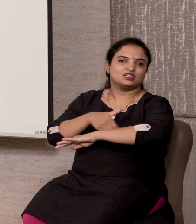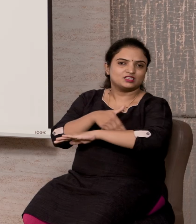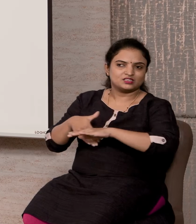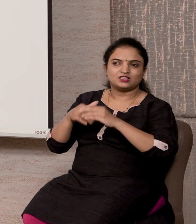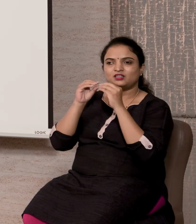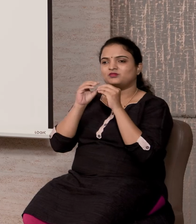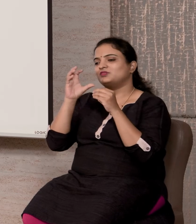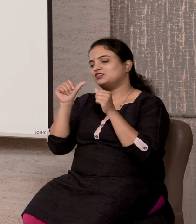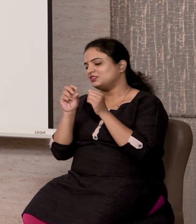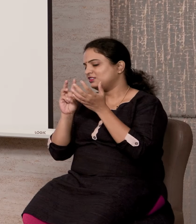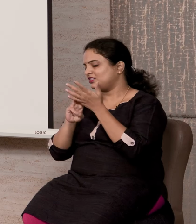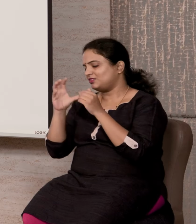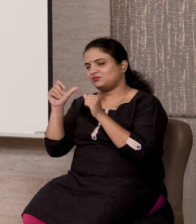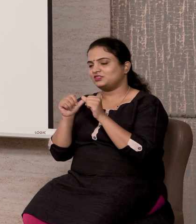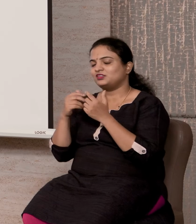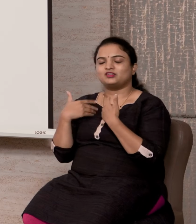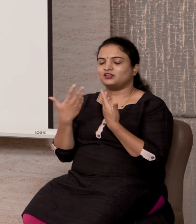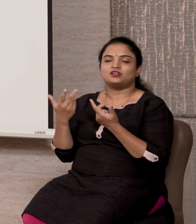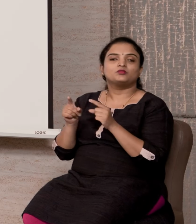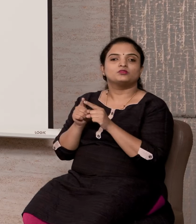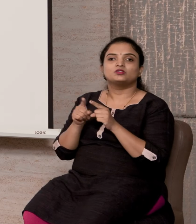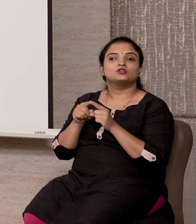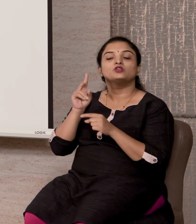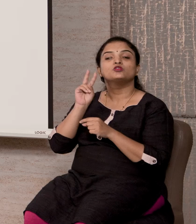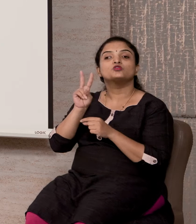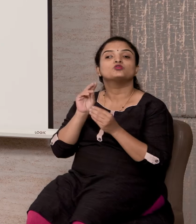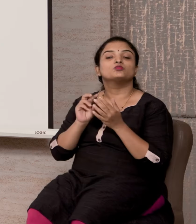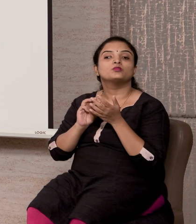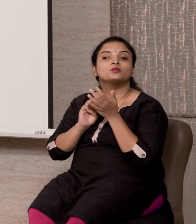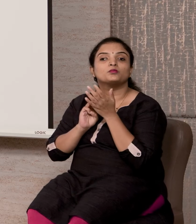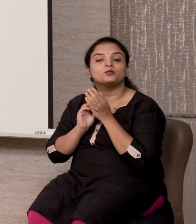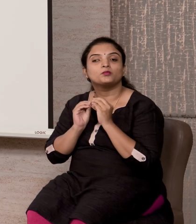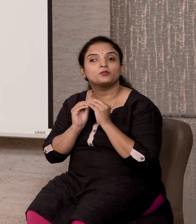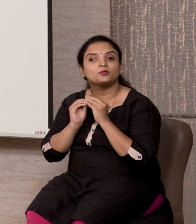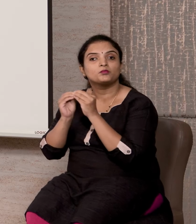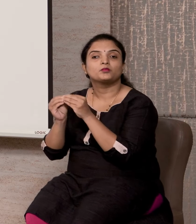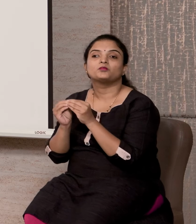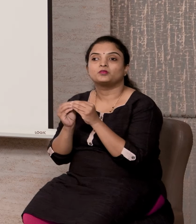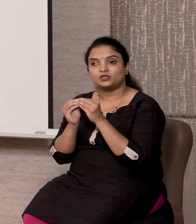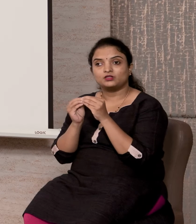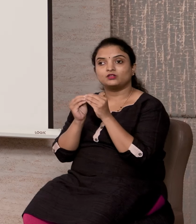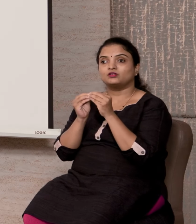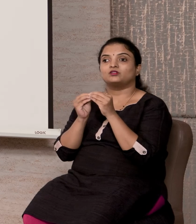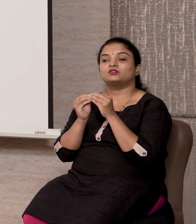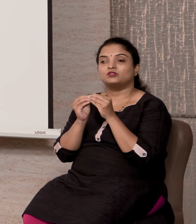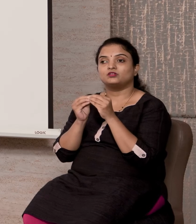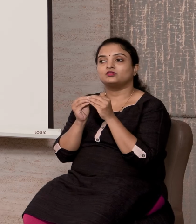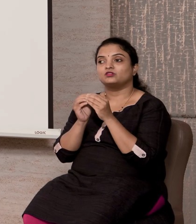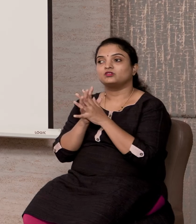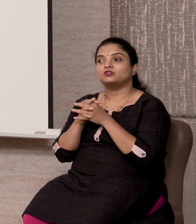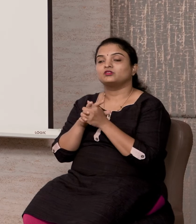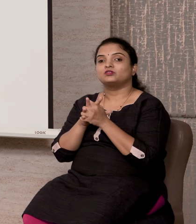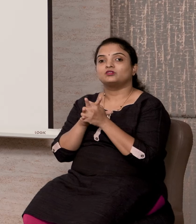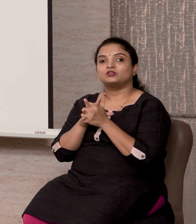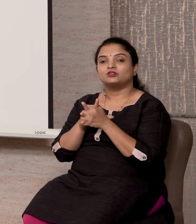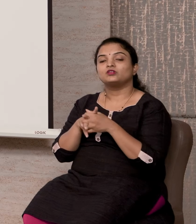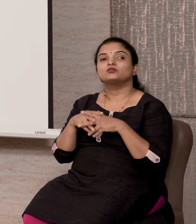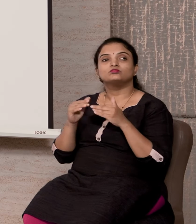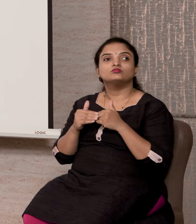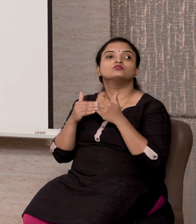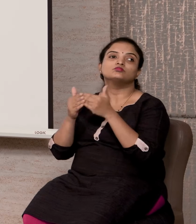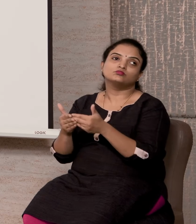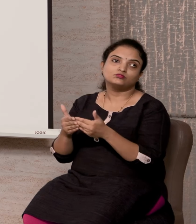BCA, MTech, MCA, whichever elite areas, but 2 million students, right? It's a massive workforce. So the next